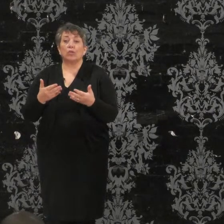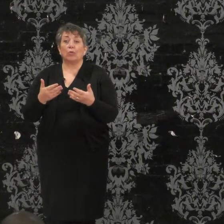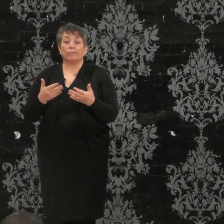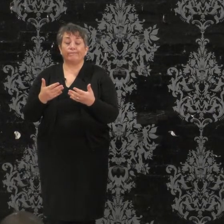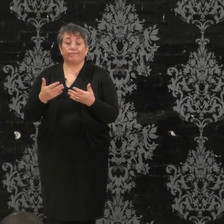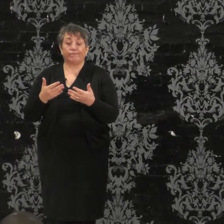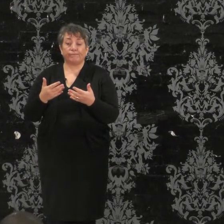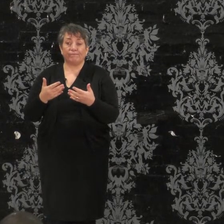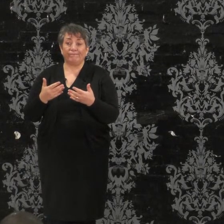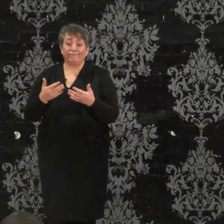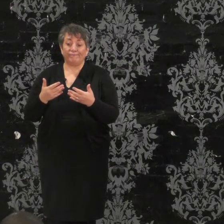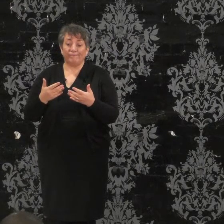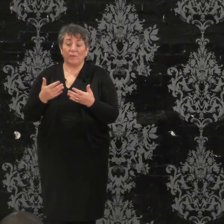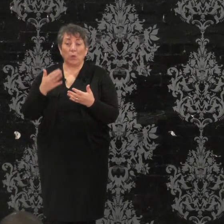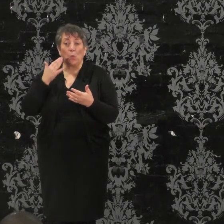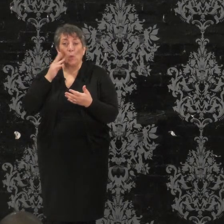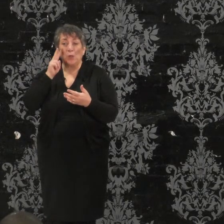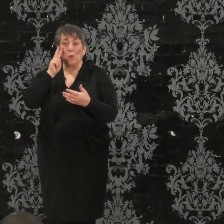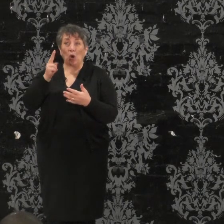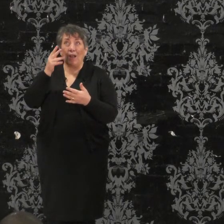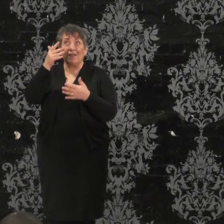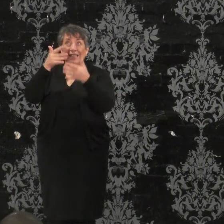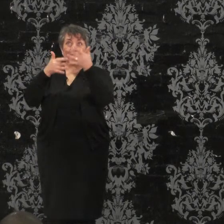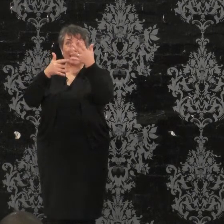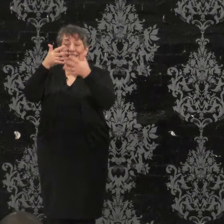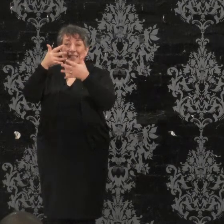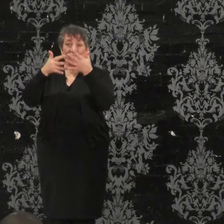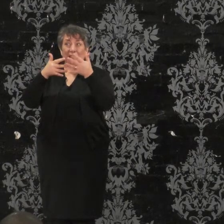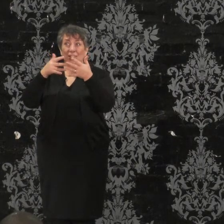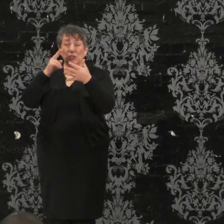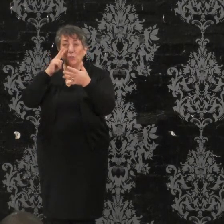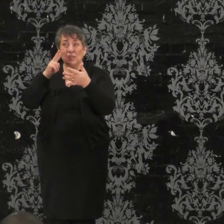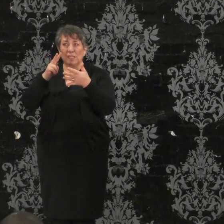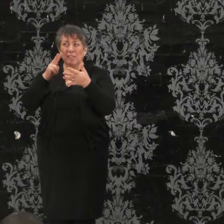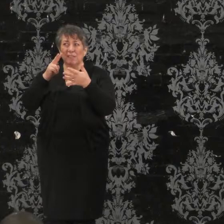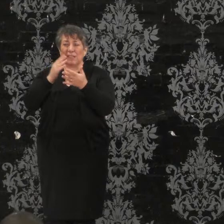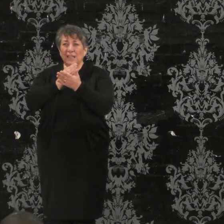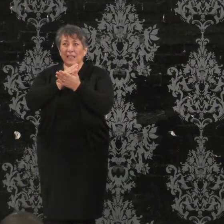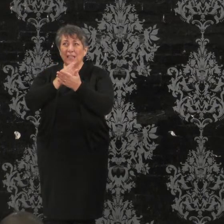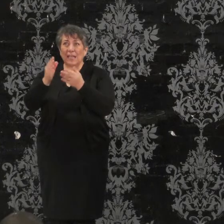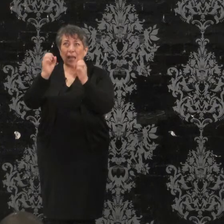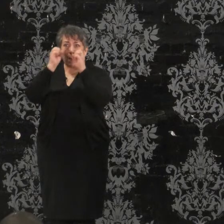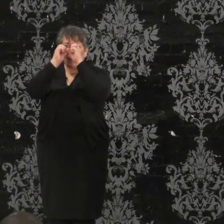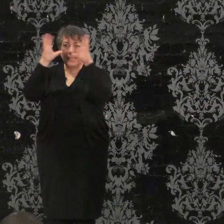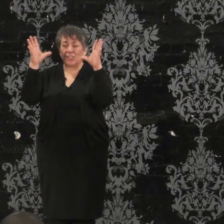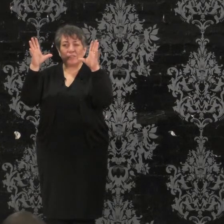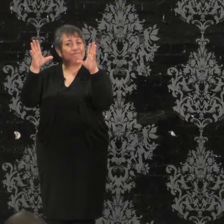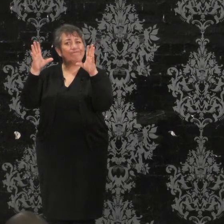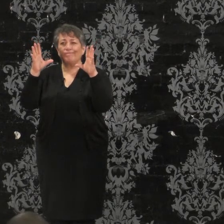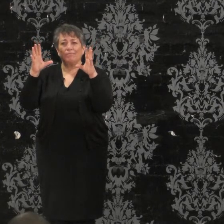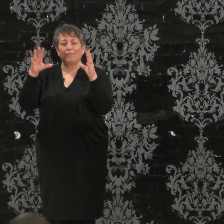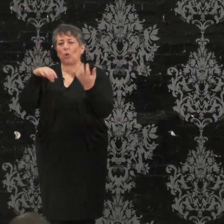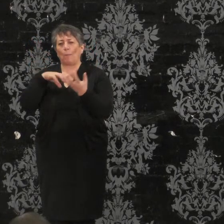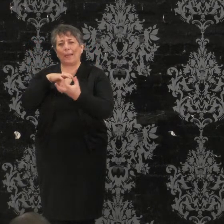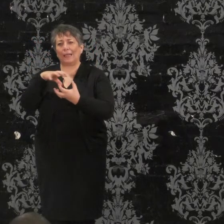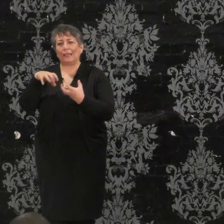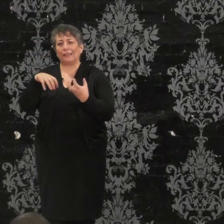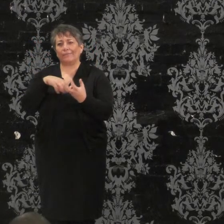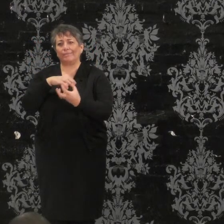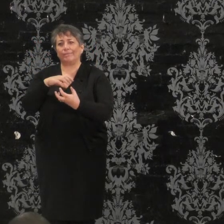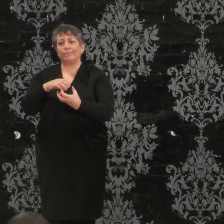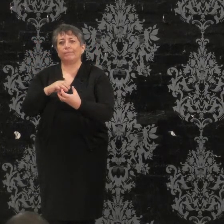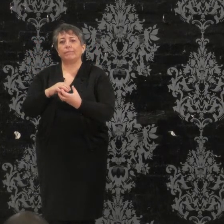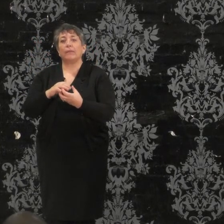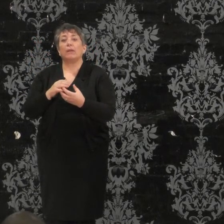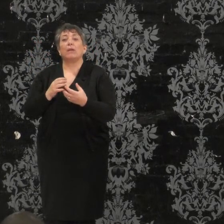statistics paint a very complex, mixed, and evolving picture. But what's